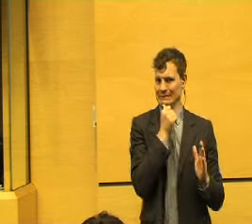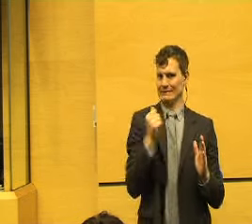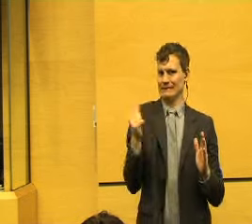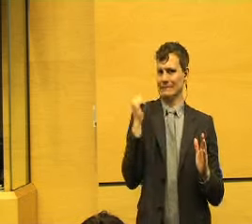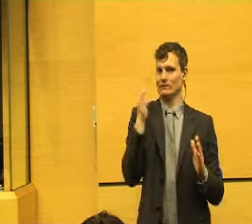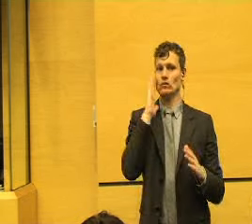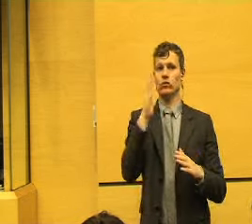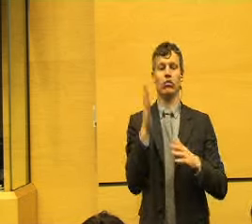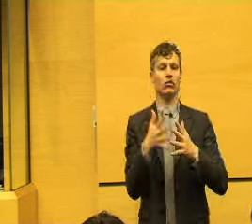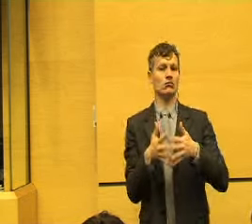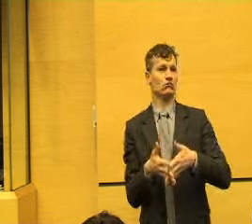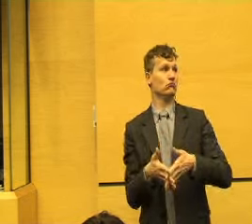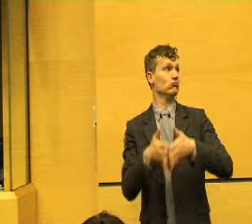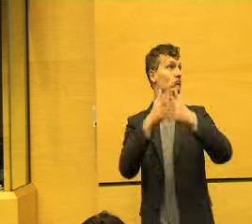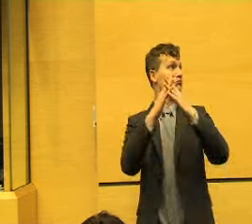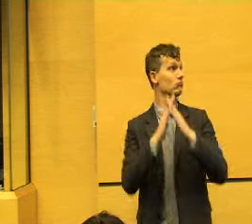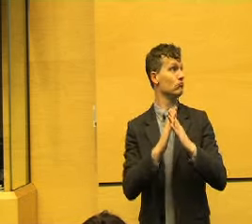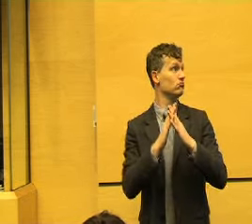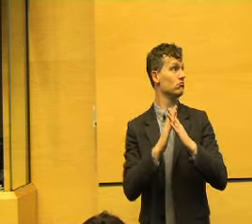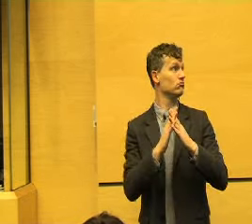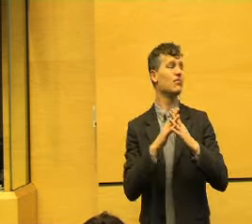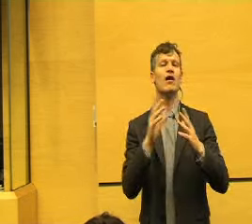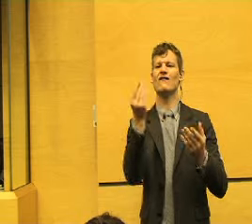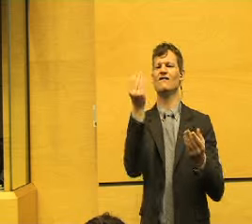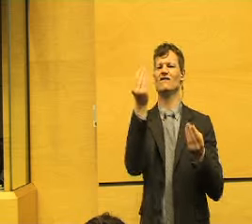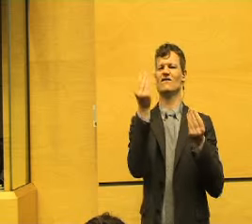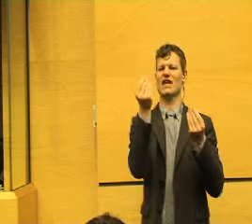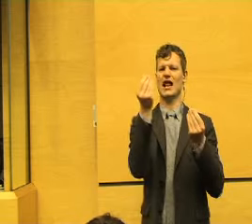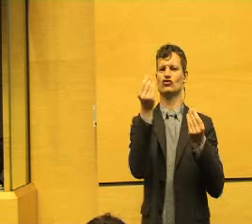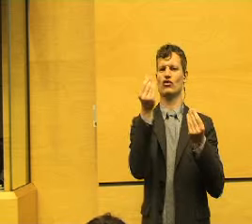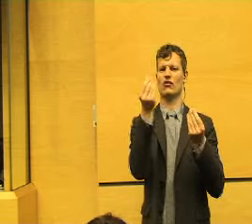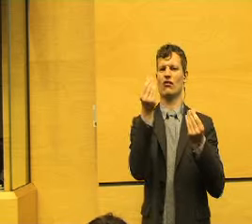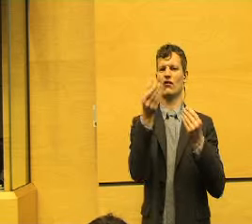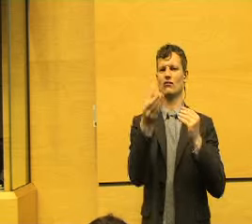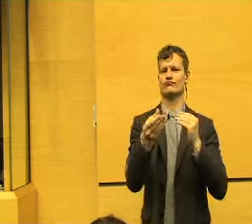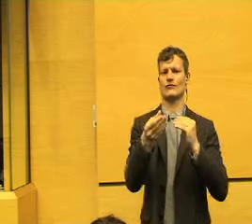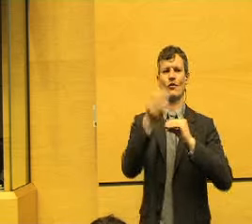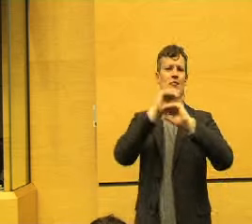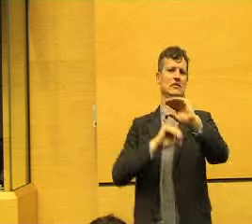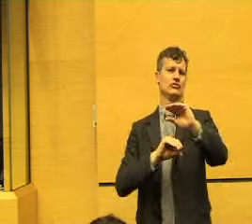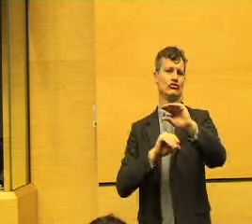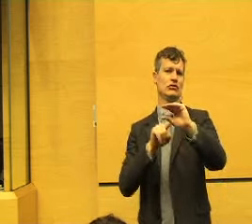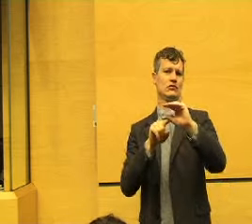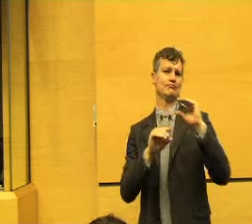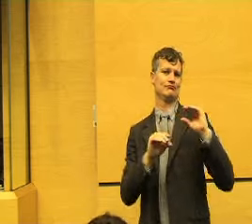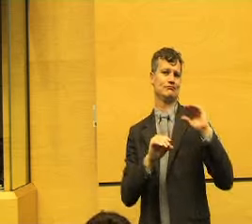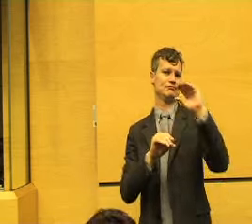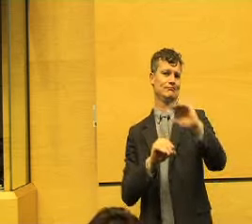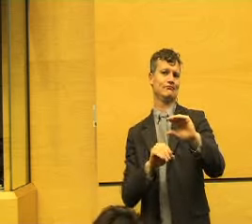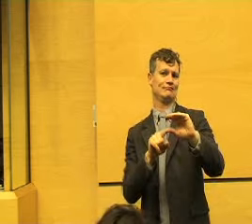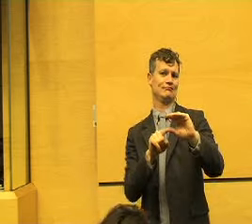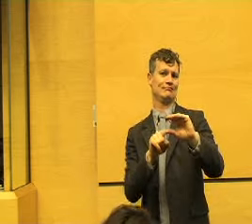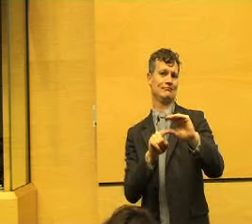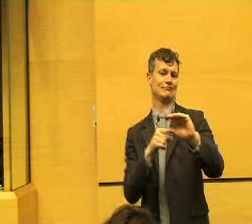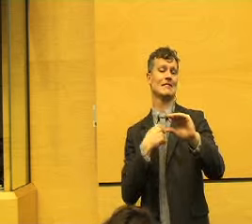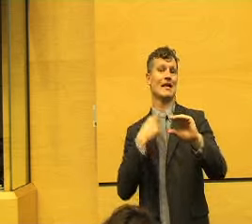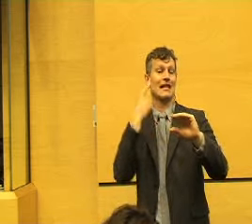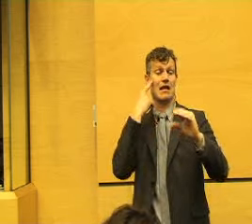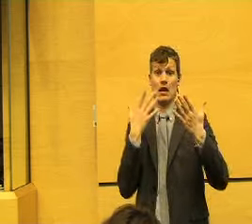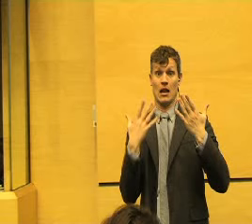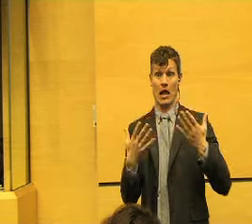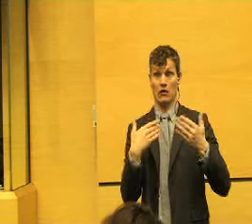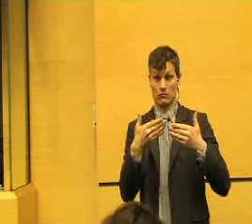the detail and proposal related to necessary amendments to the Act in line with